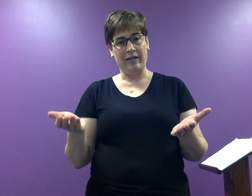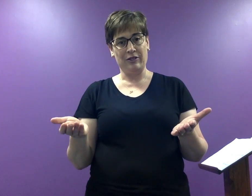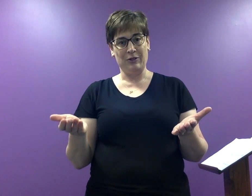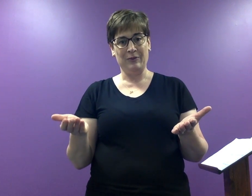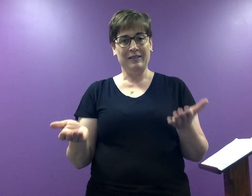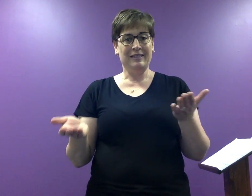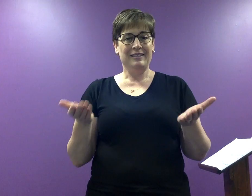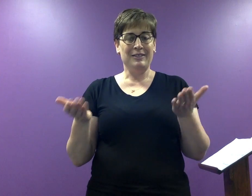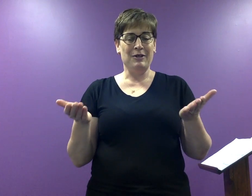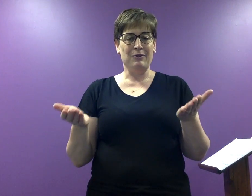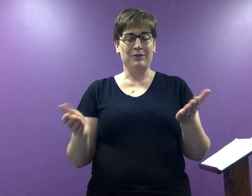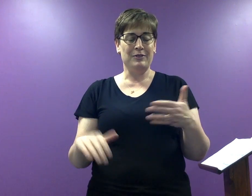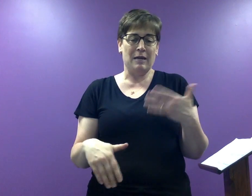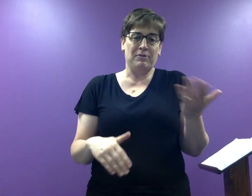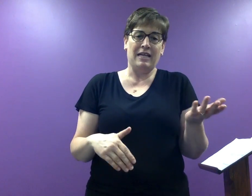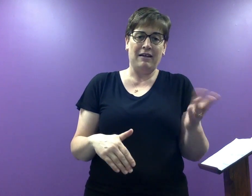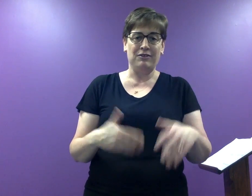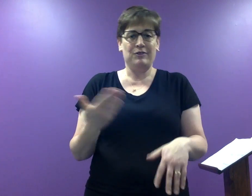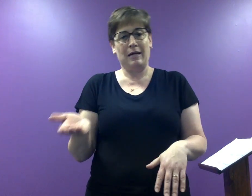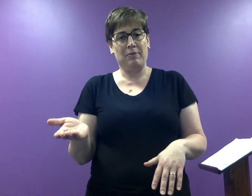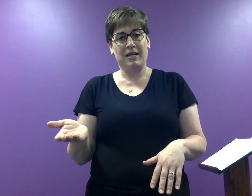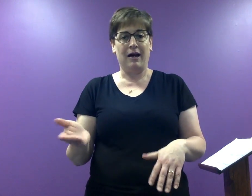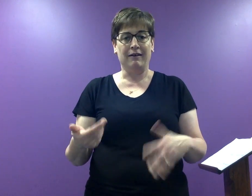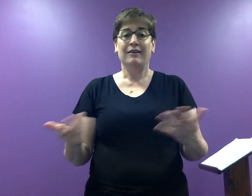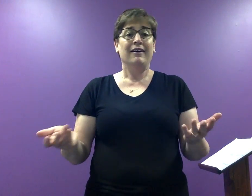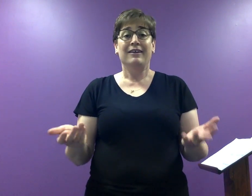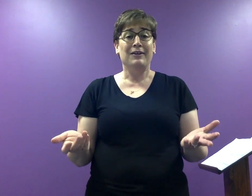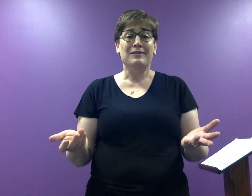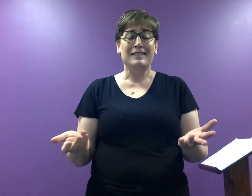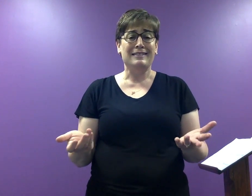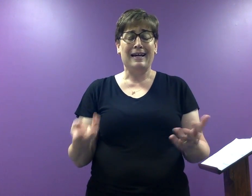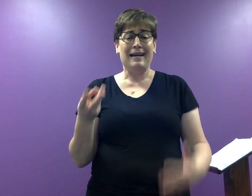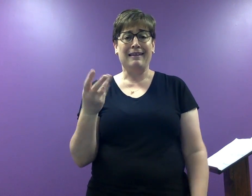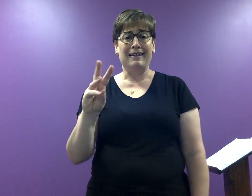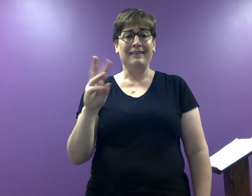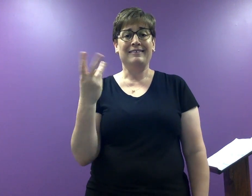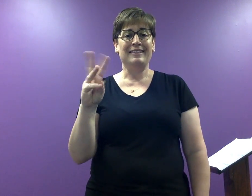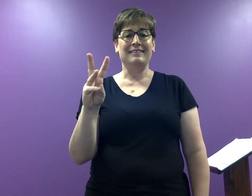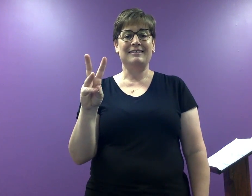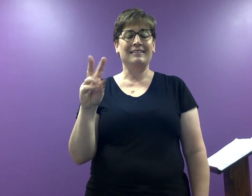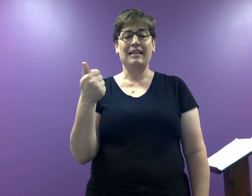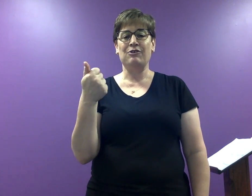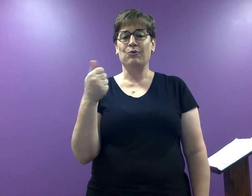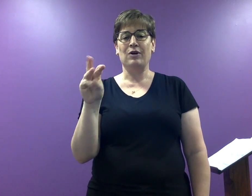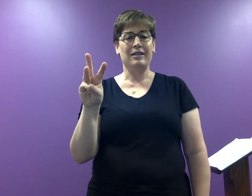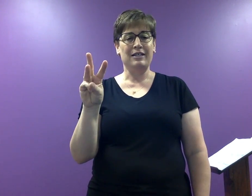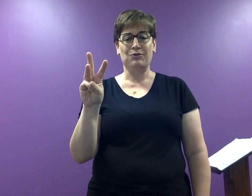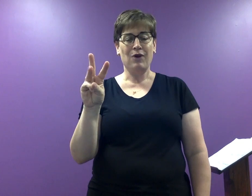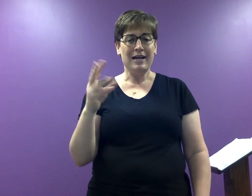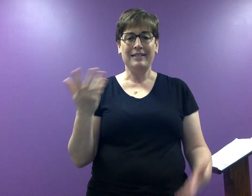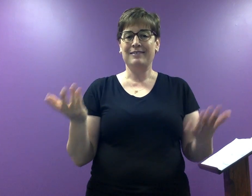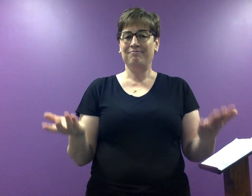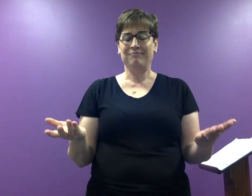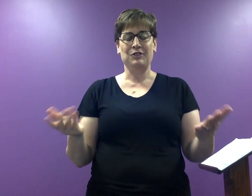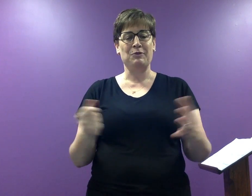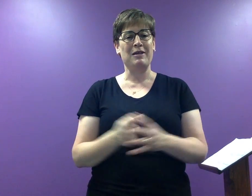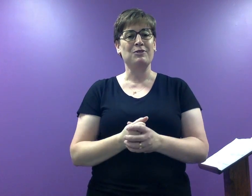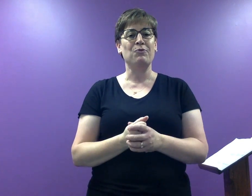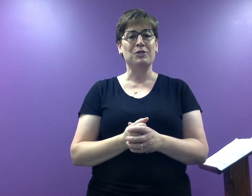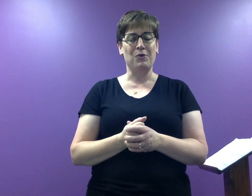to? Do you say potato? Do you say patata? It's that kind of thing. It's either one is right. Just depends on which one you're